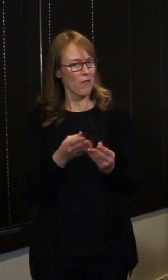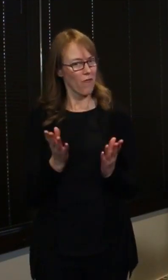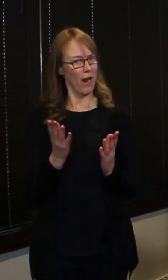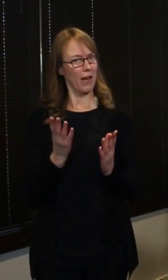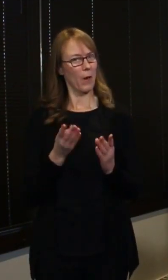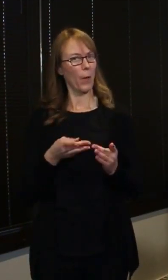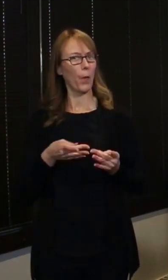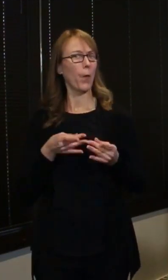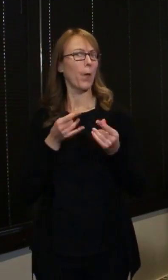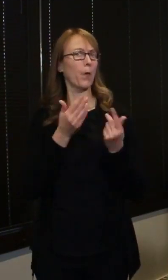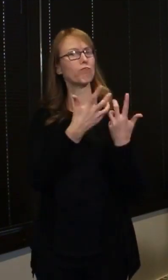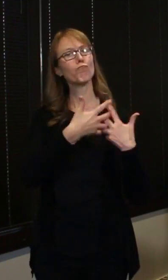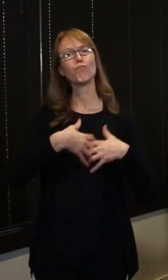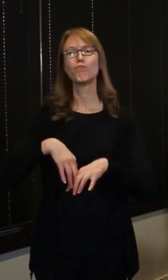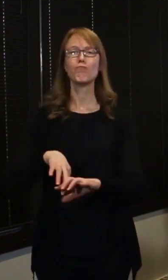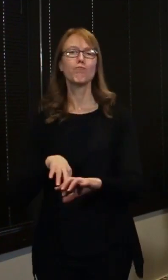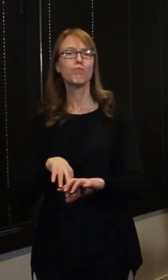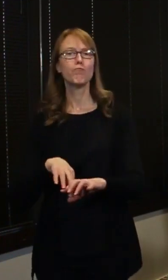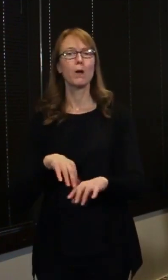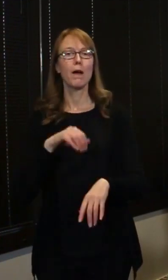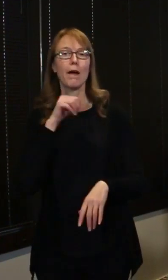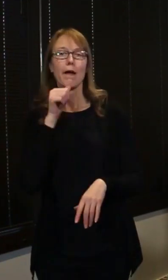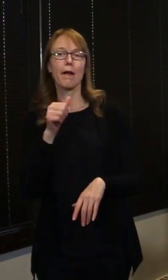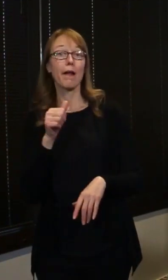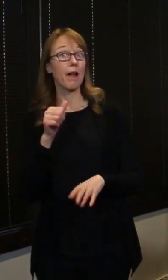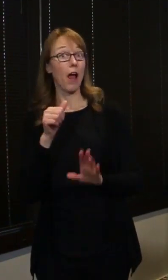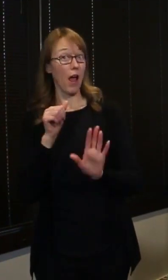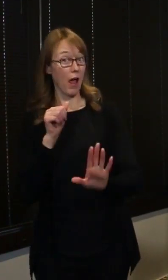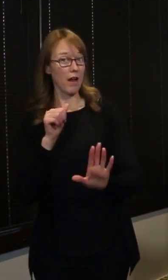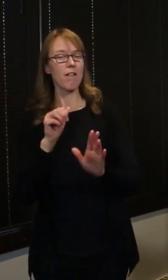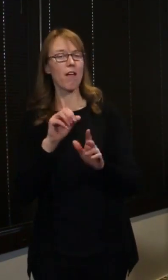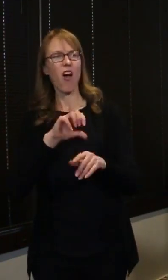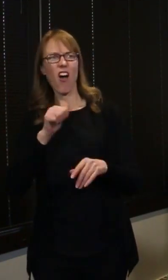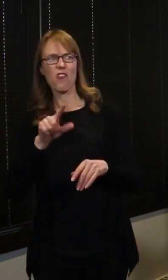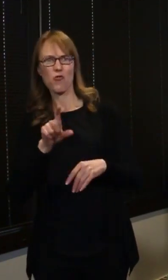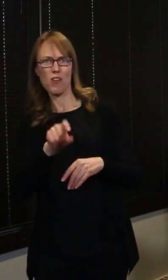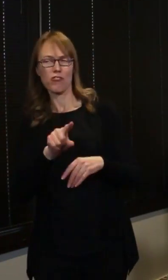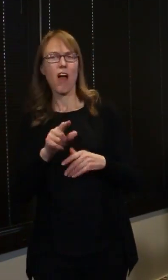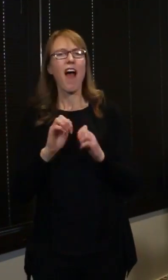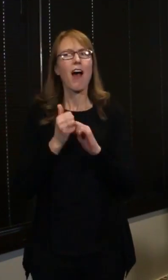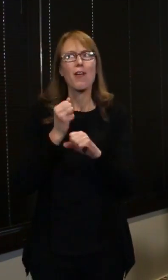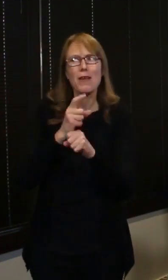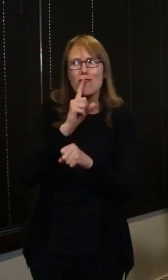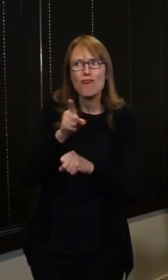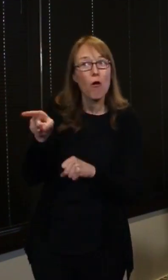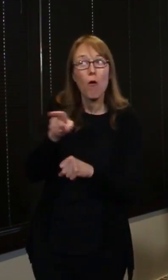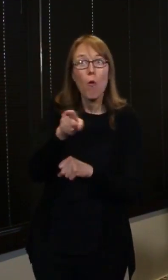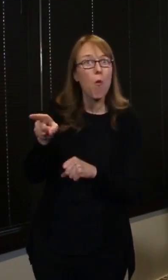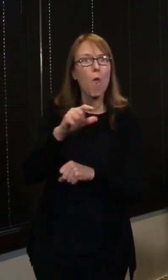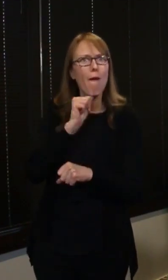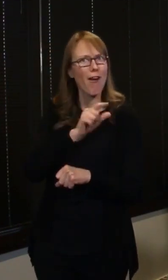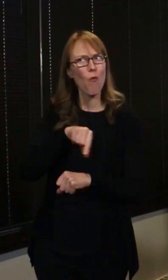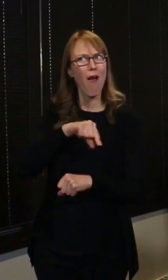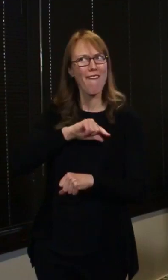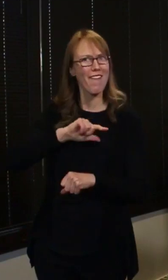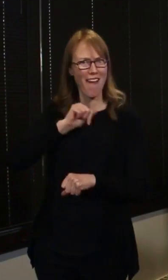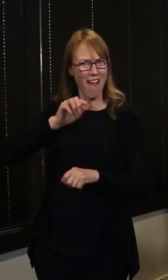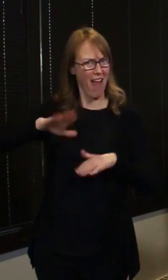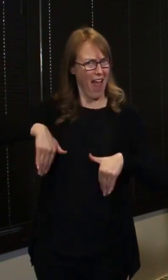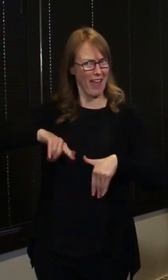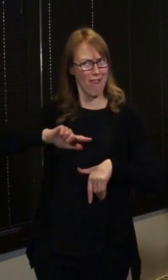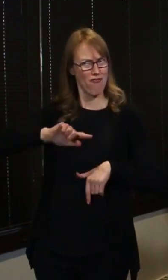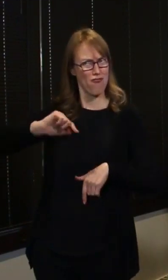qualify? Yeah, so as far as the mass vaccination clinics go, those are